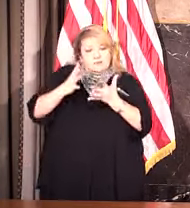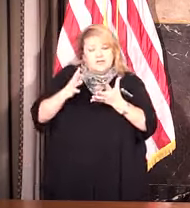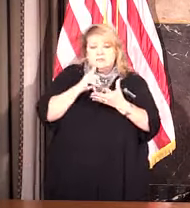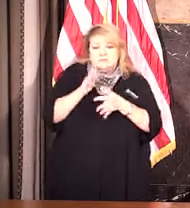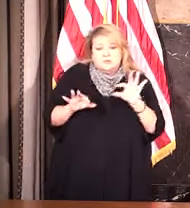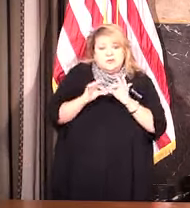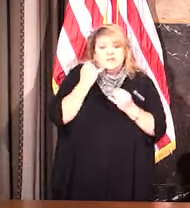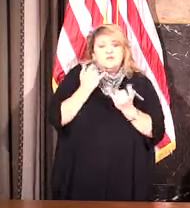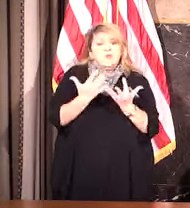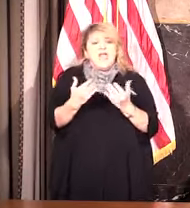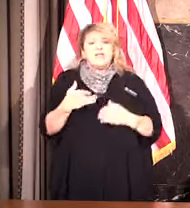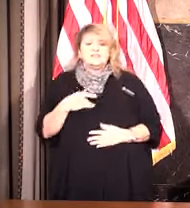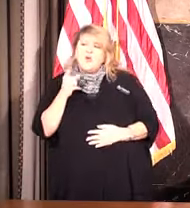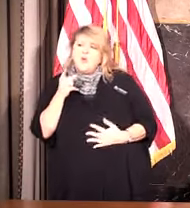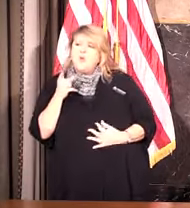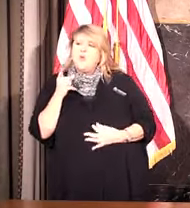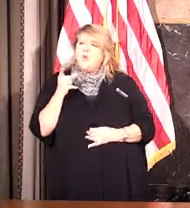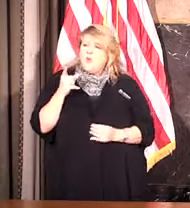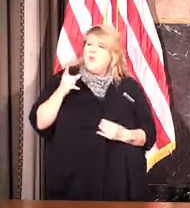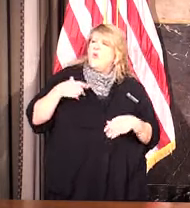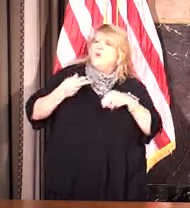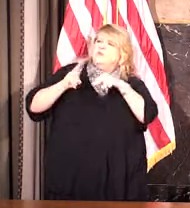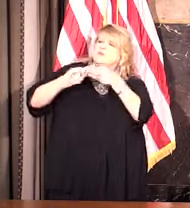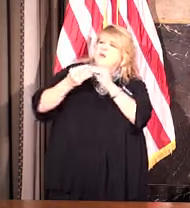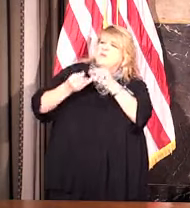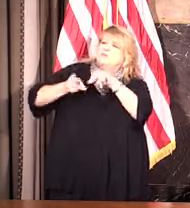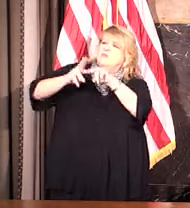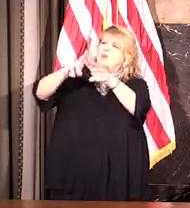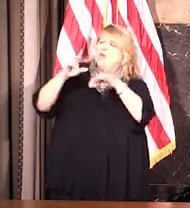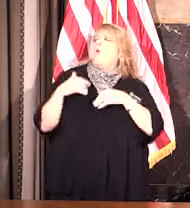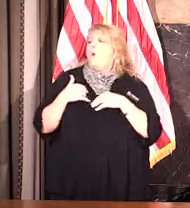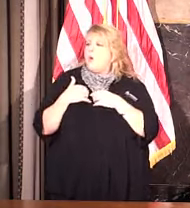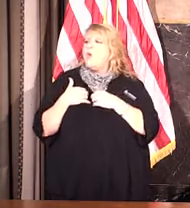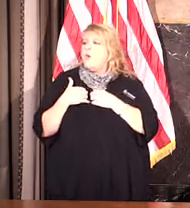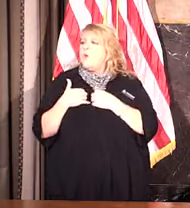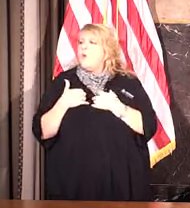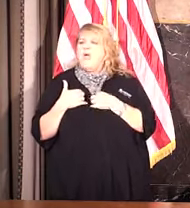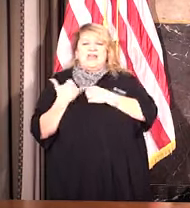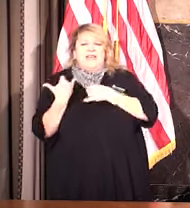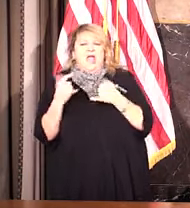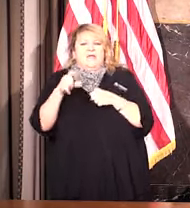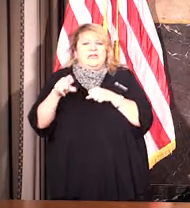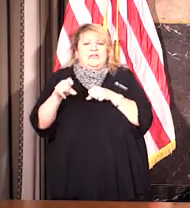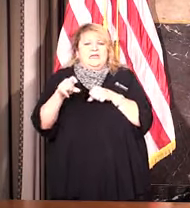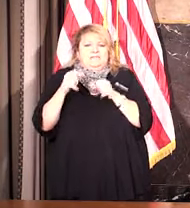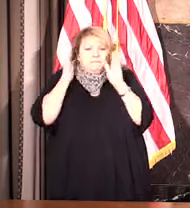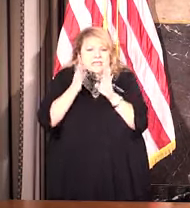until the data tells you you have to act, there is every chance you waited too late.